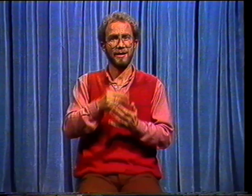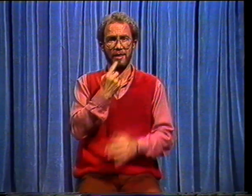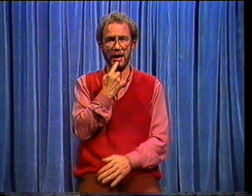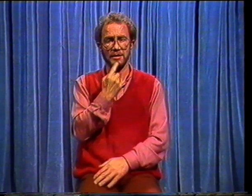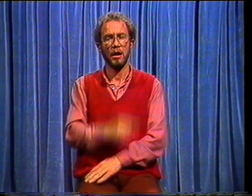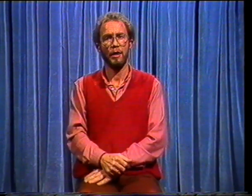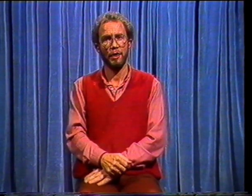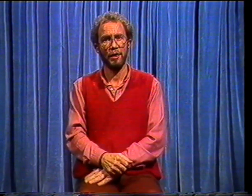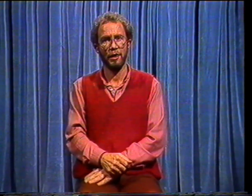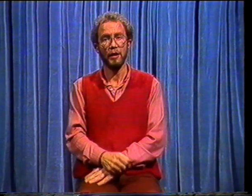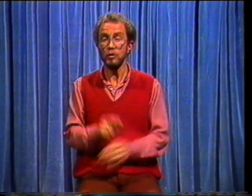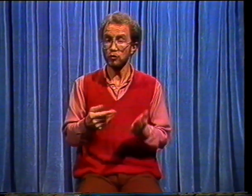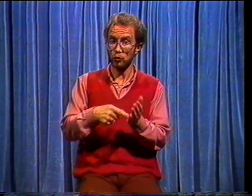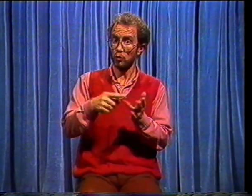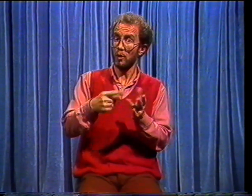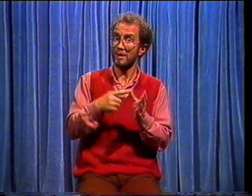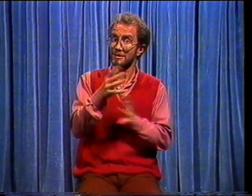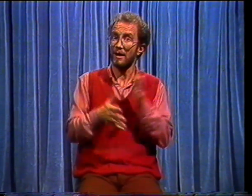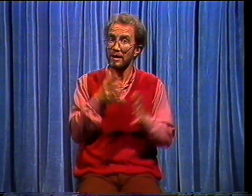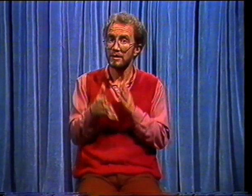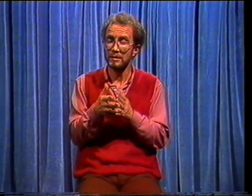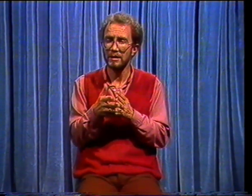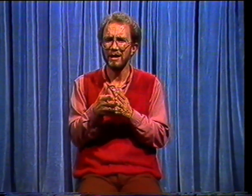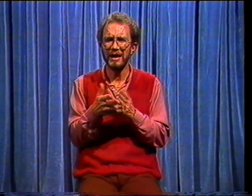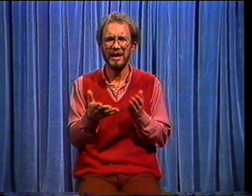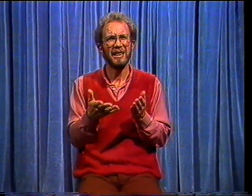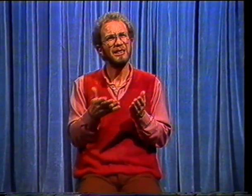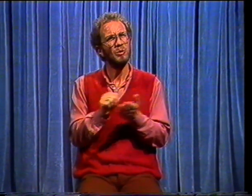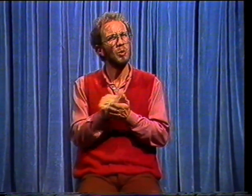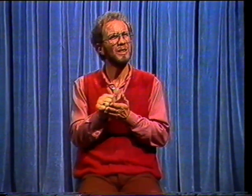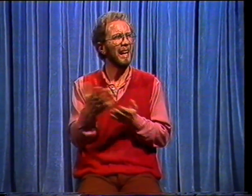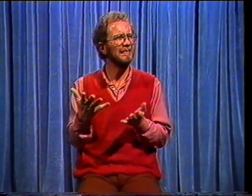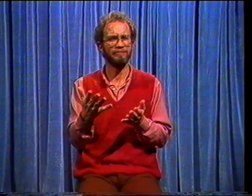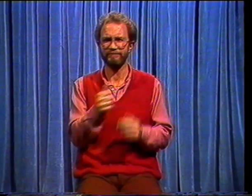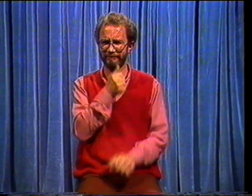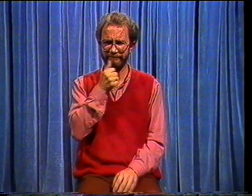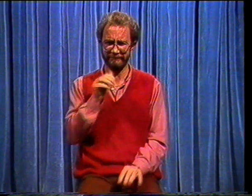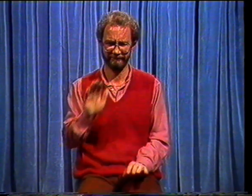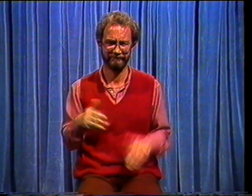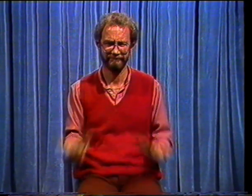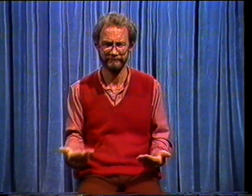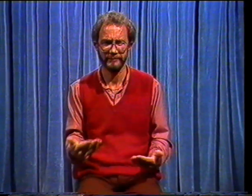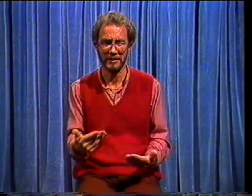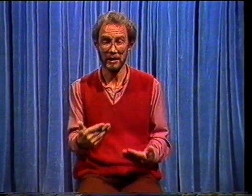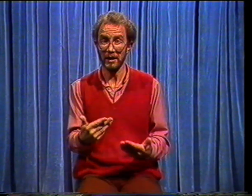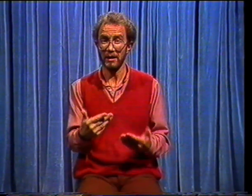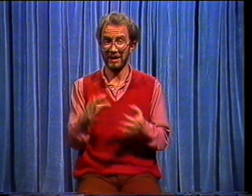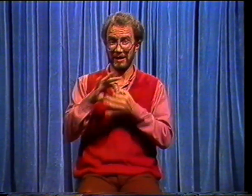you add that to a sign, it usually has an unpleasant